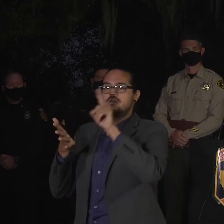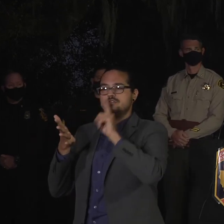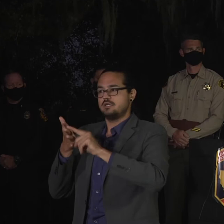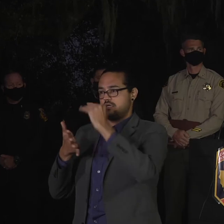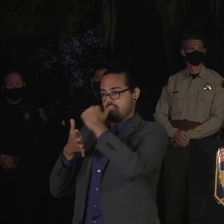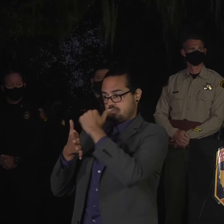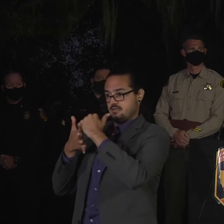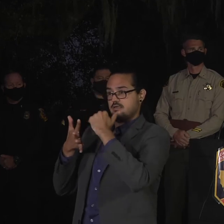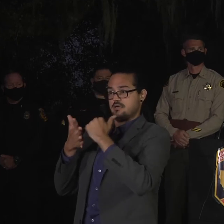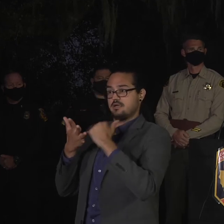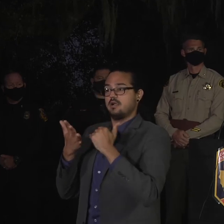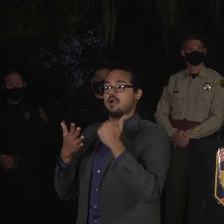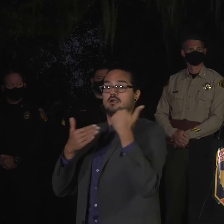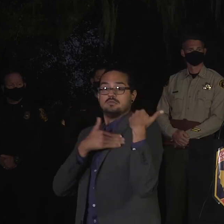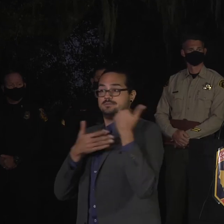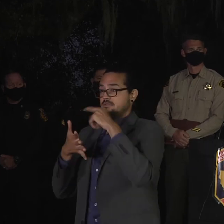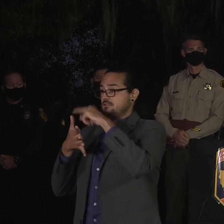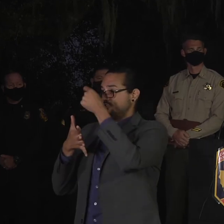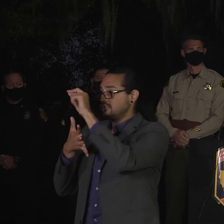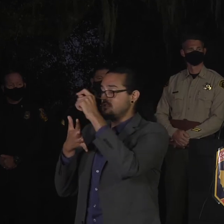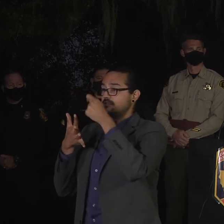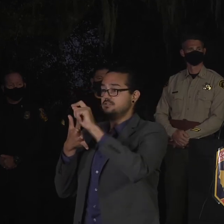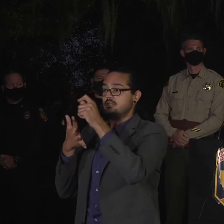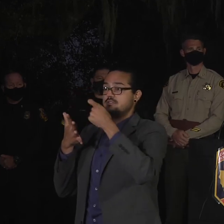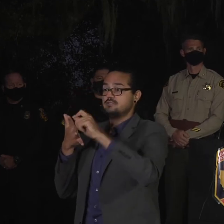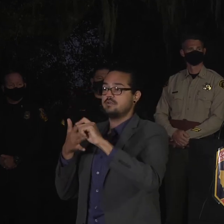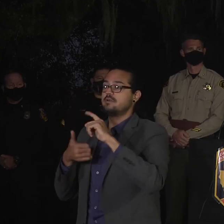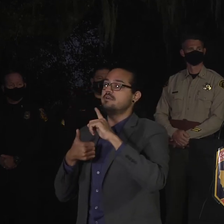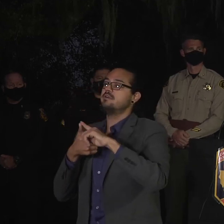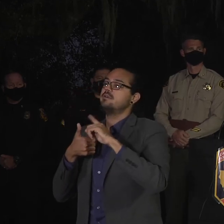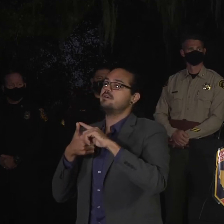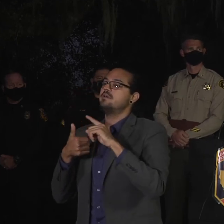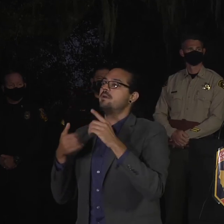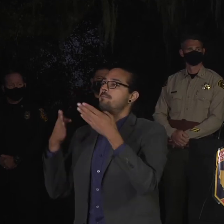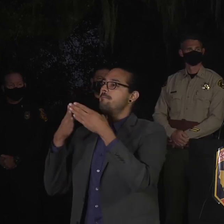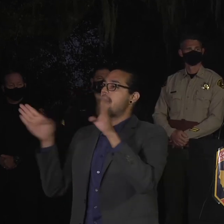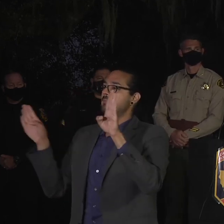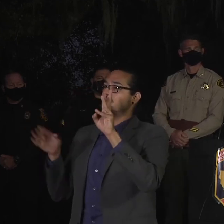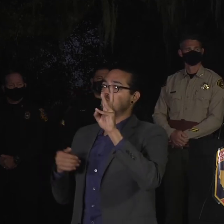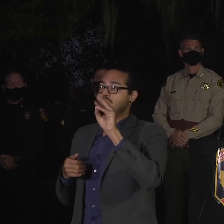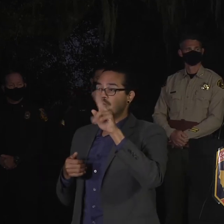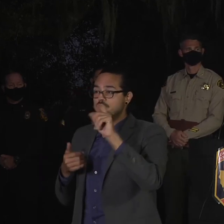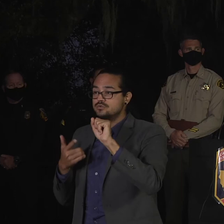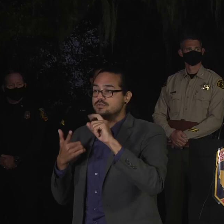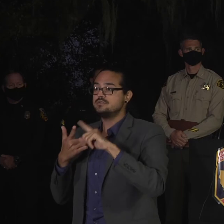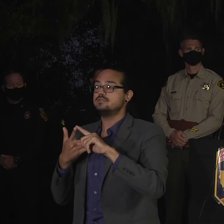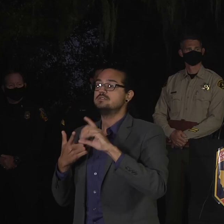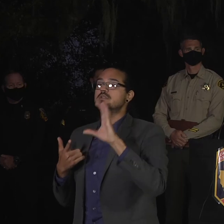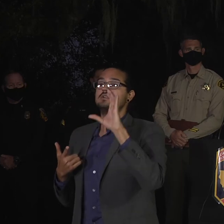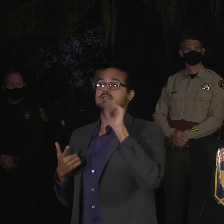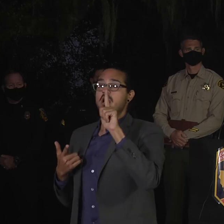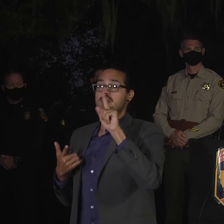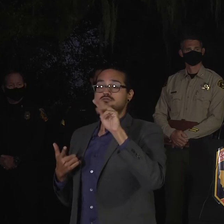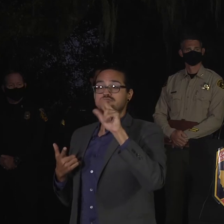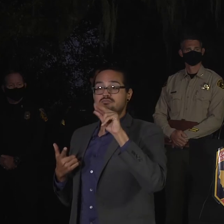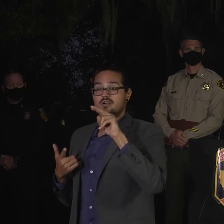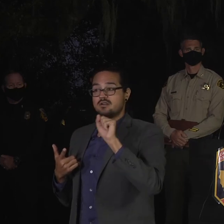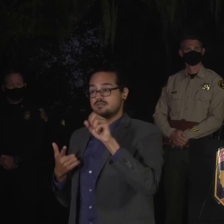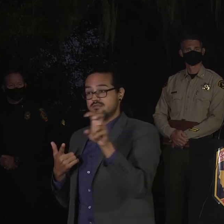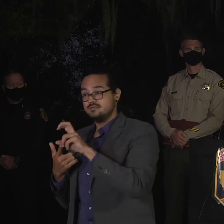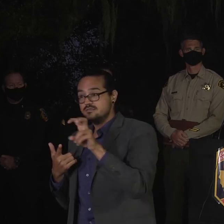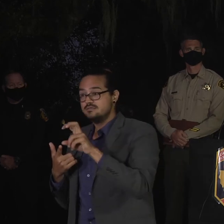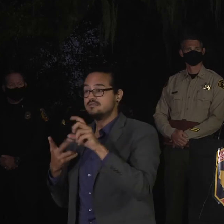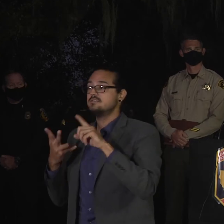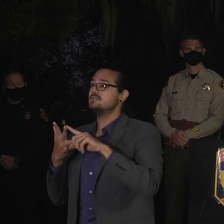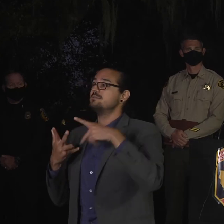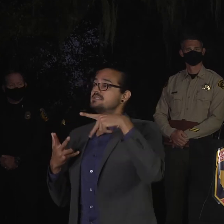responsibility in there, anything from Public Works to Caltrans to Sheriff to PG&E, to power, to internet, to bridges, that they are